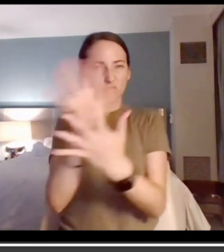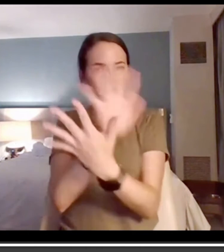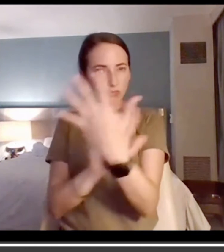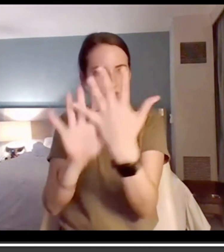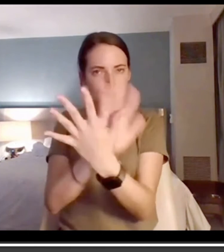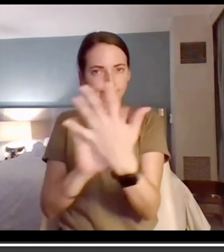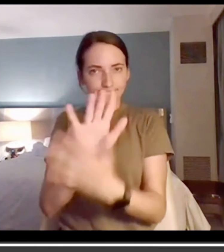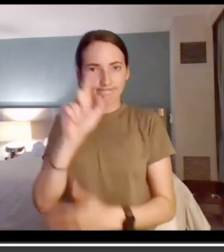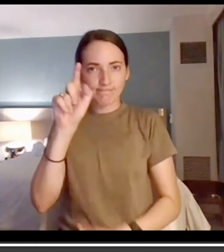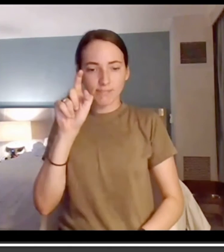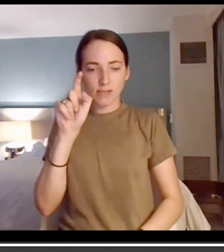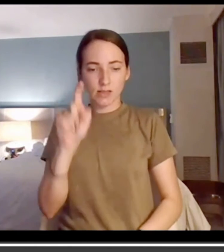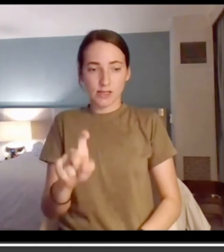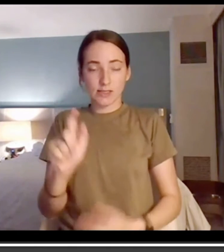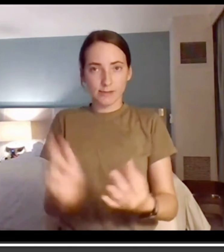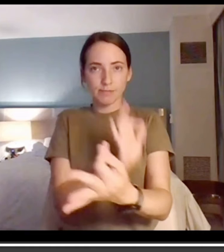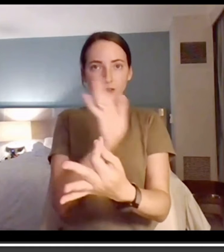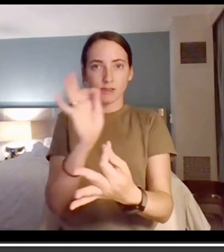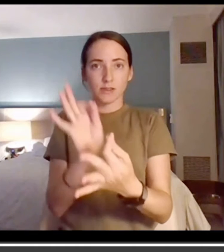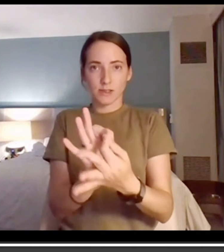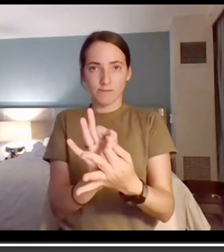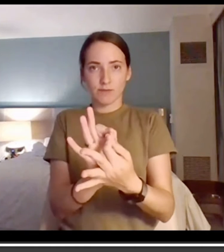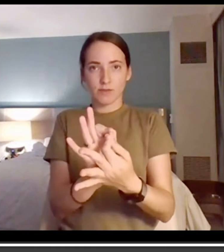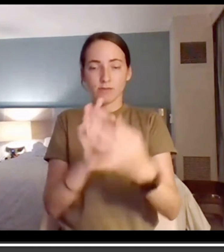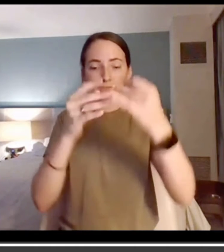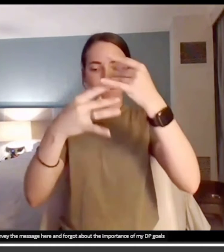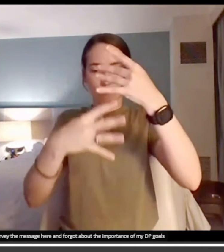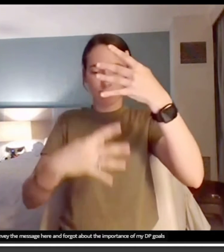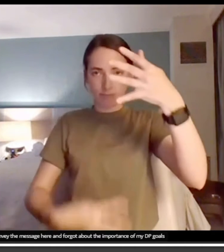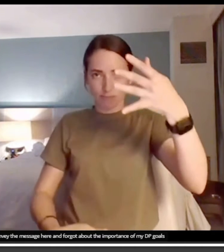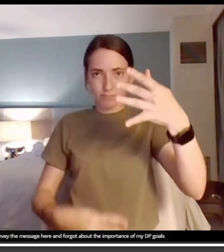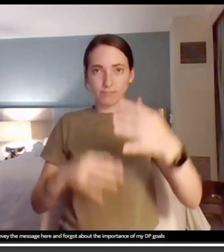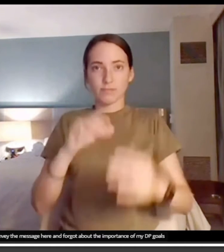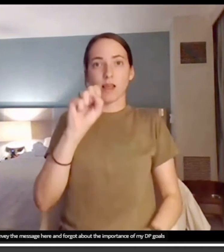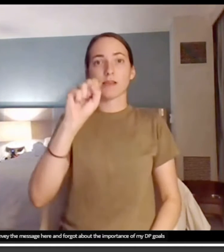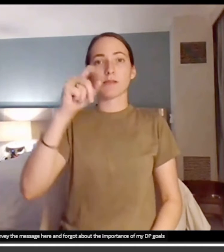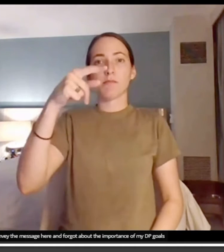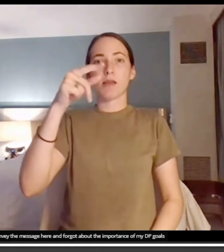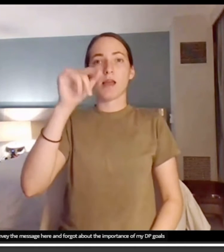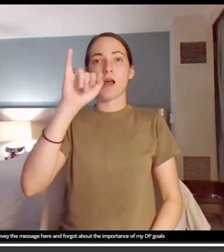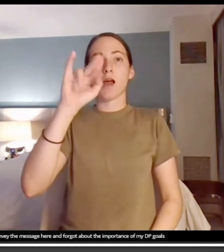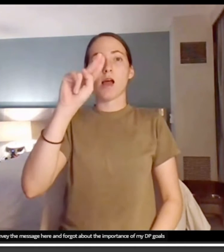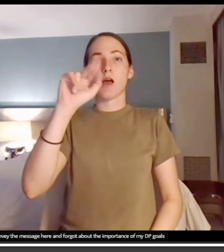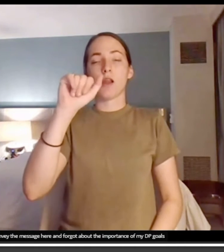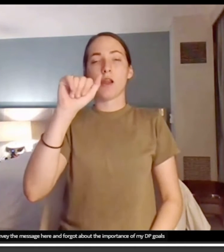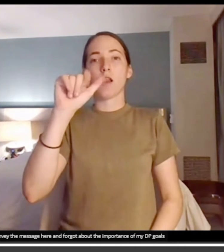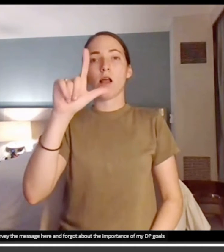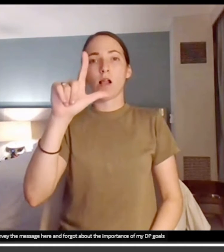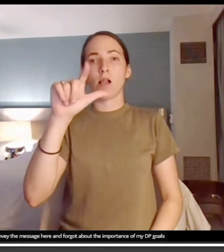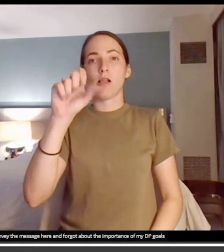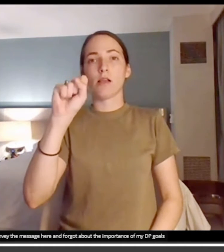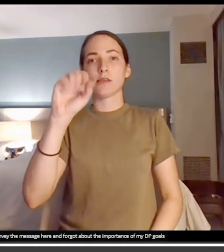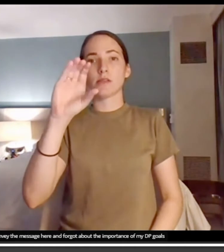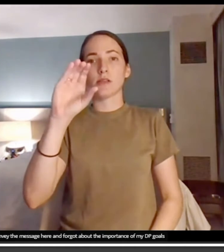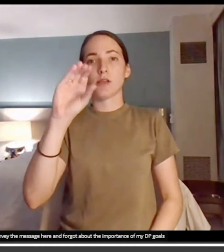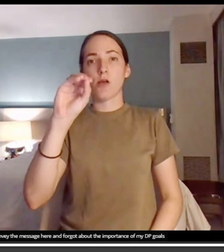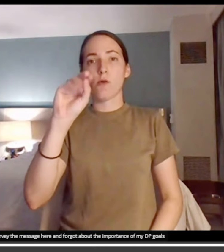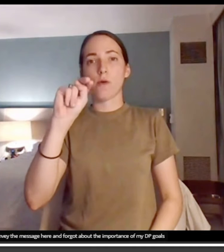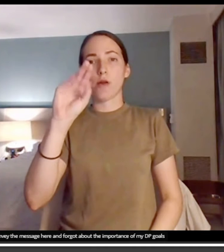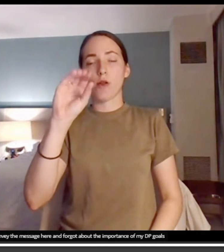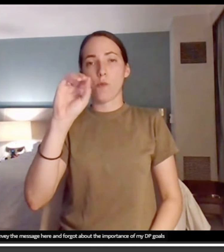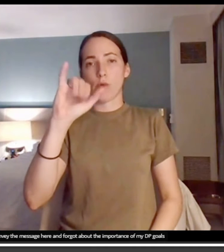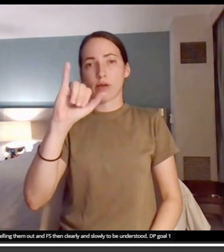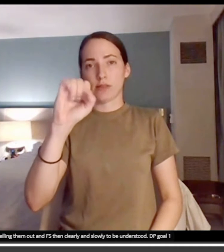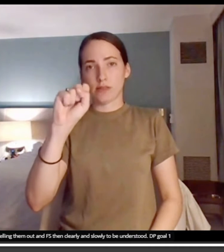firm diagnosis. You have spinal stenosis, you have chronic venous insufficiency, you have pulmonary function